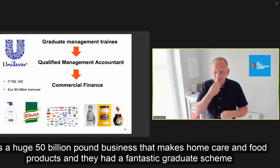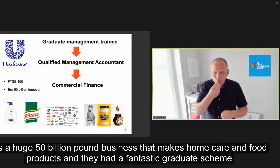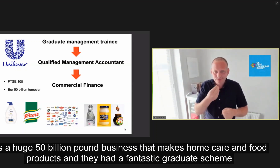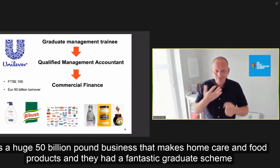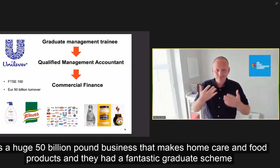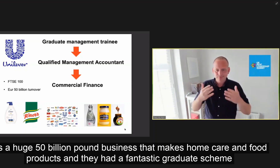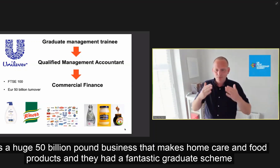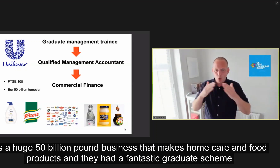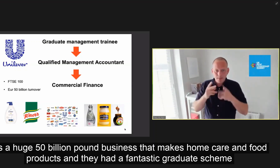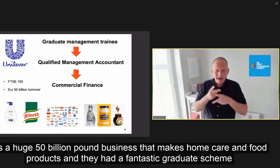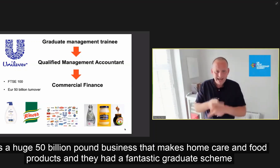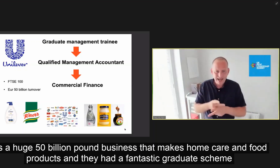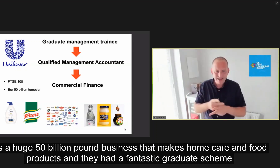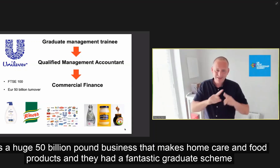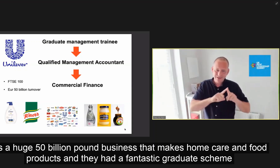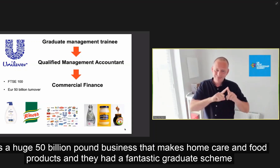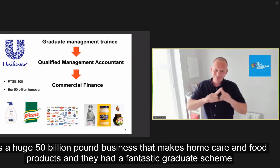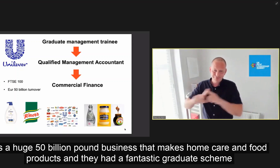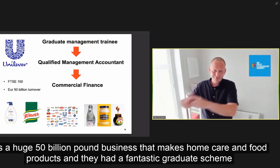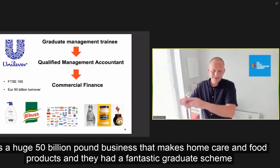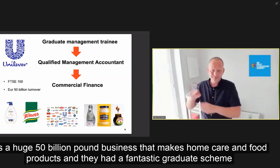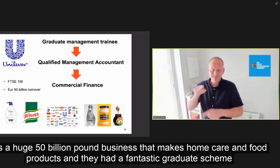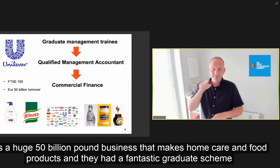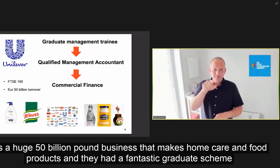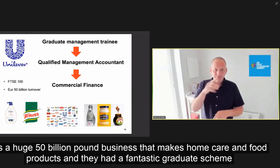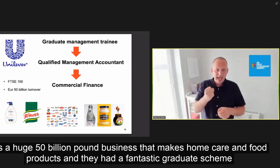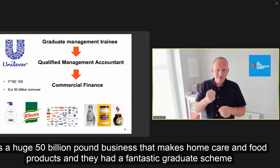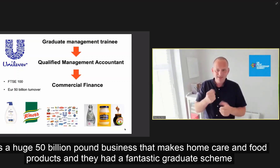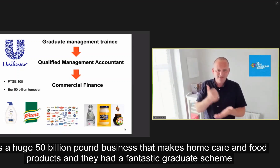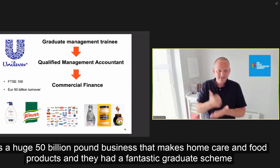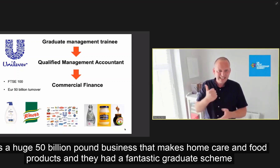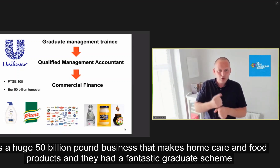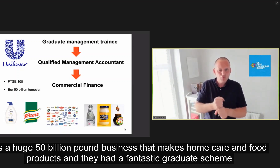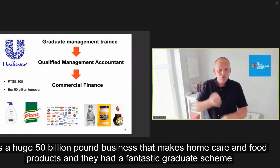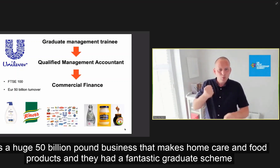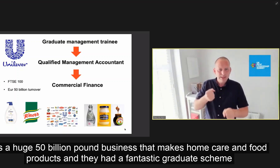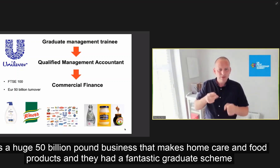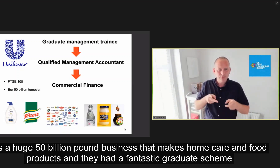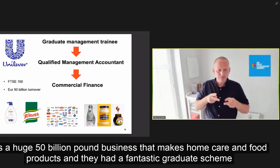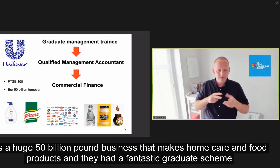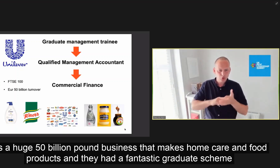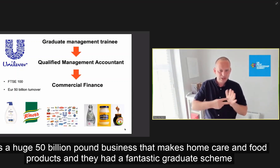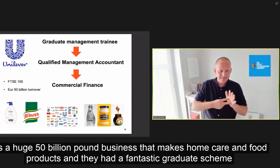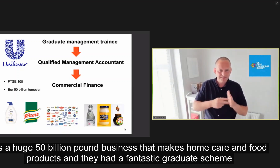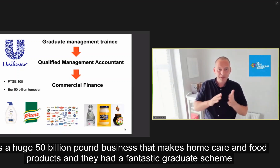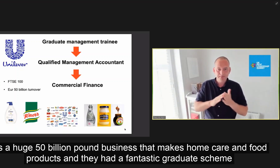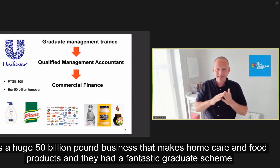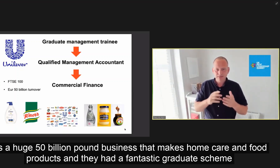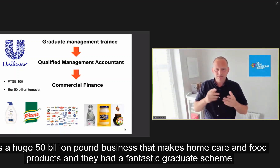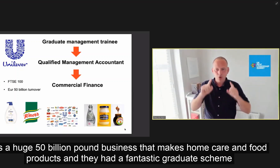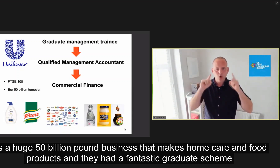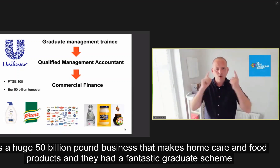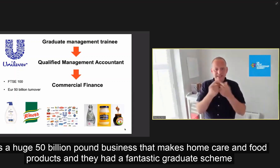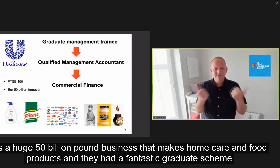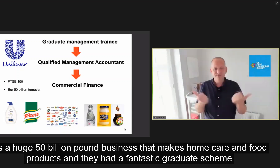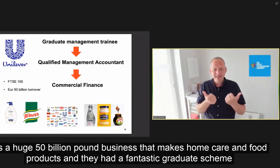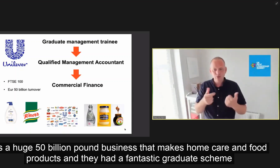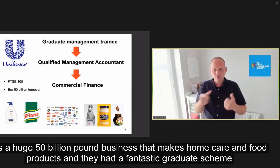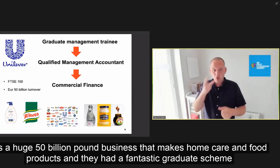billion business that makes home care and food products. And they had a fantastic graduate scheme at the